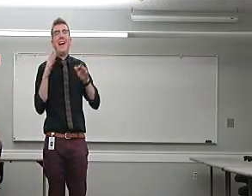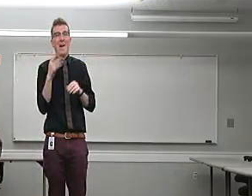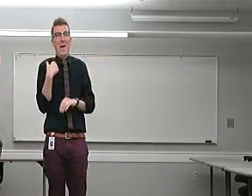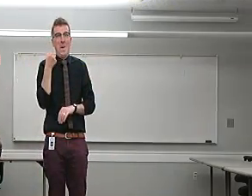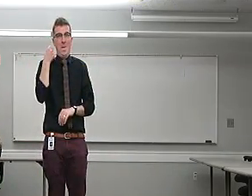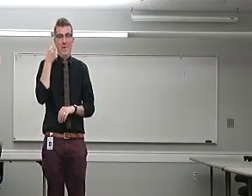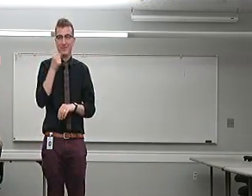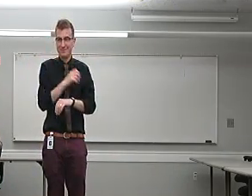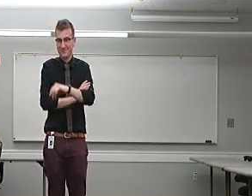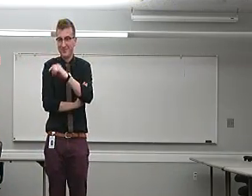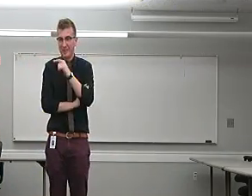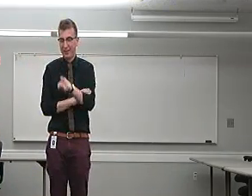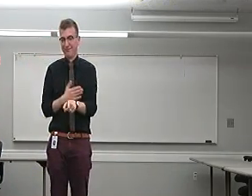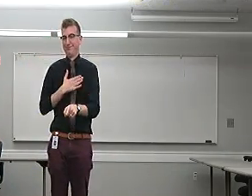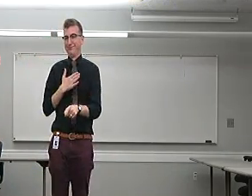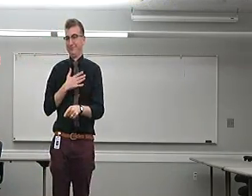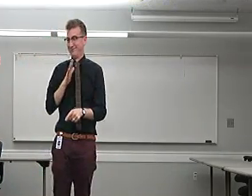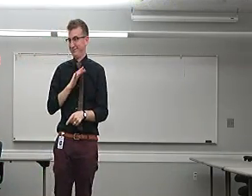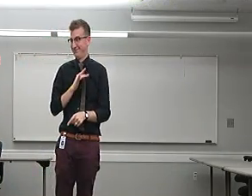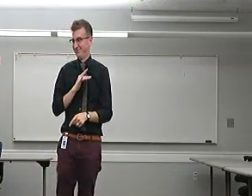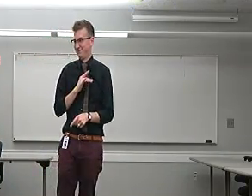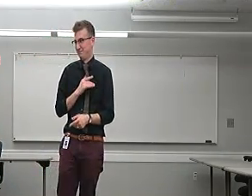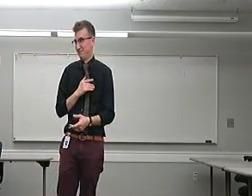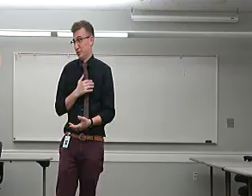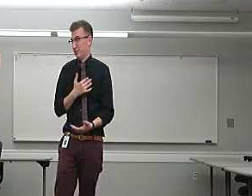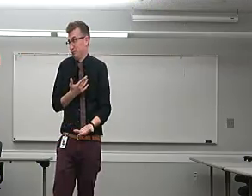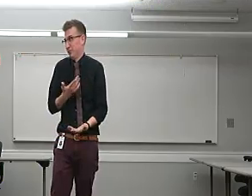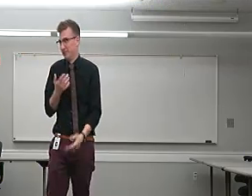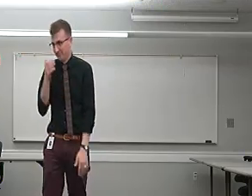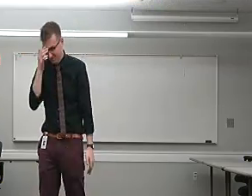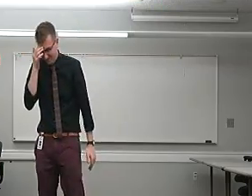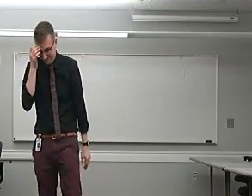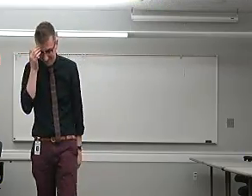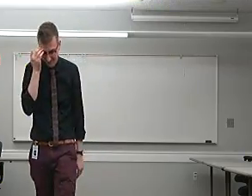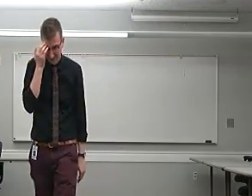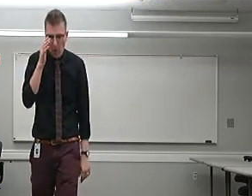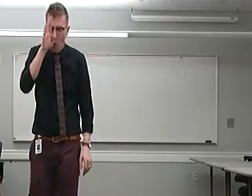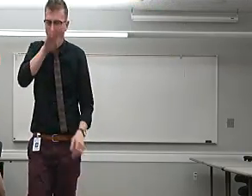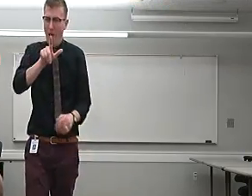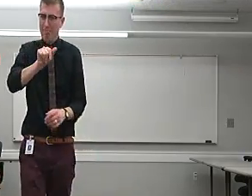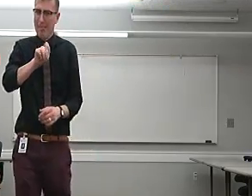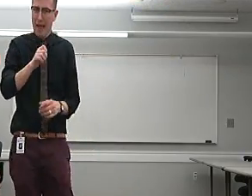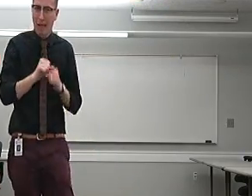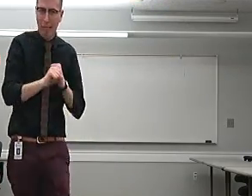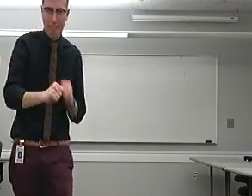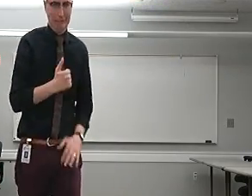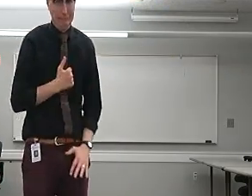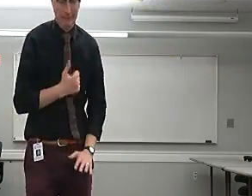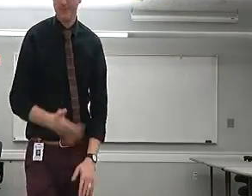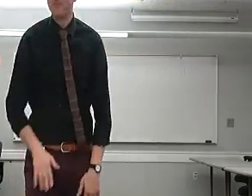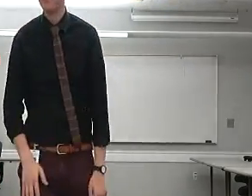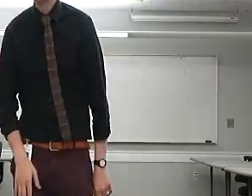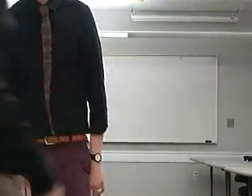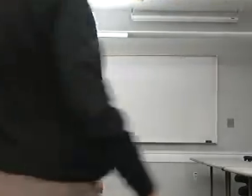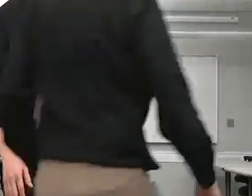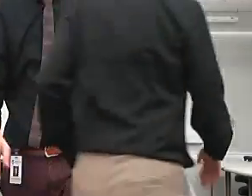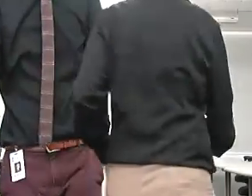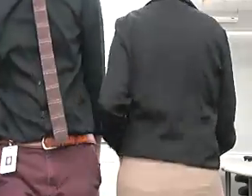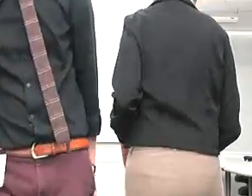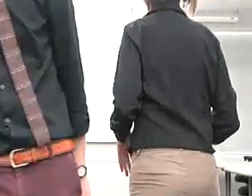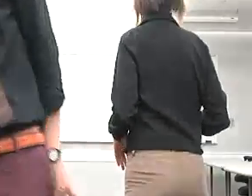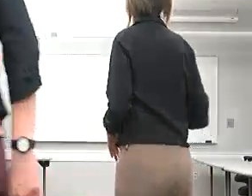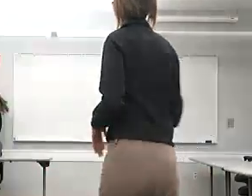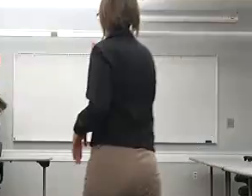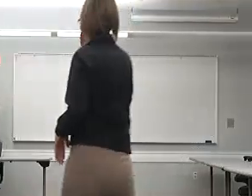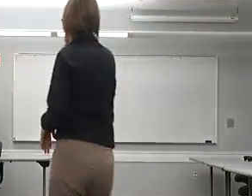glad you have a list. I know we started late. I know we're running long. I know we have children. So let me make sure you each have my